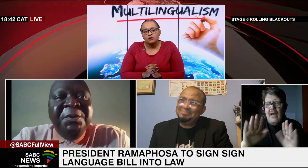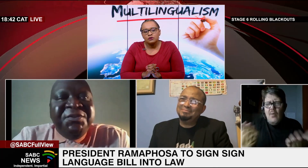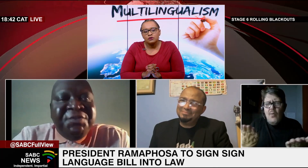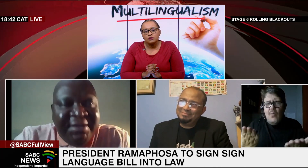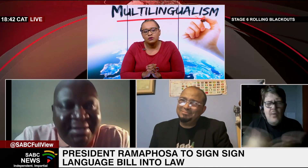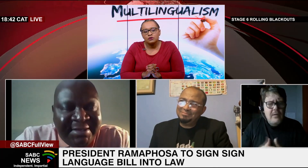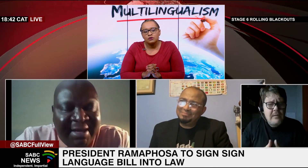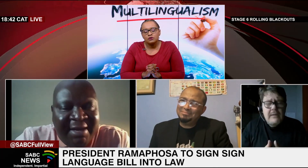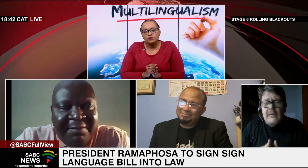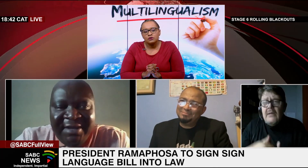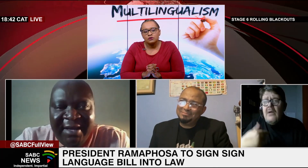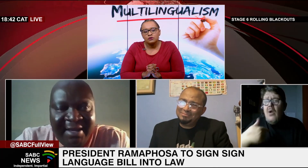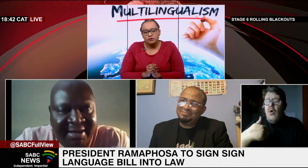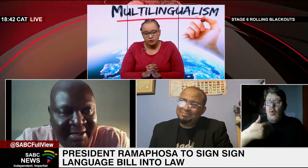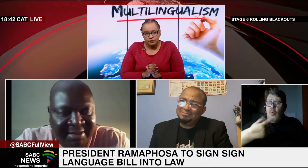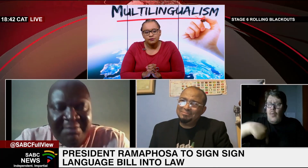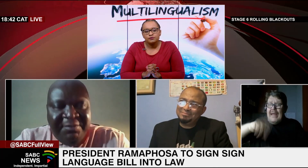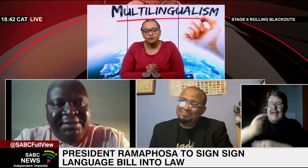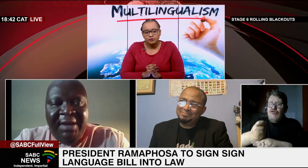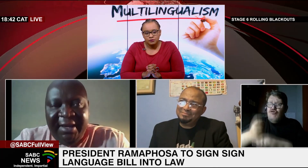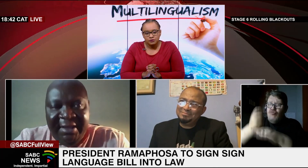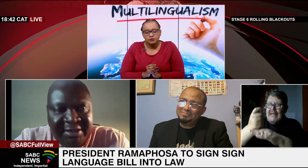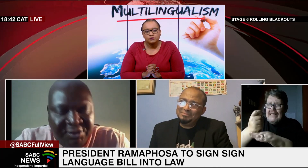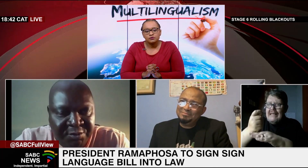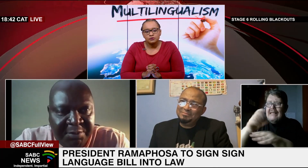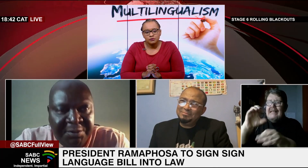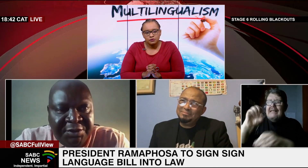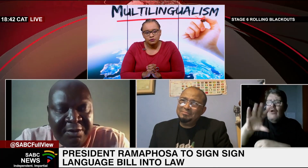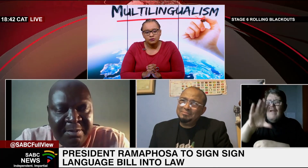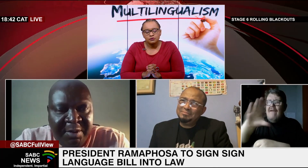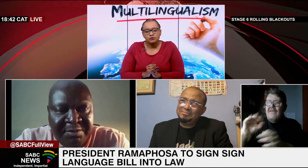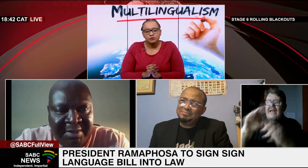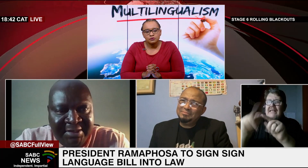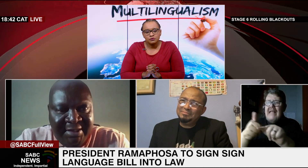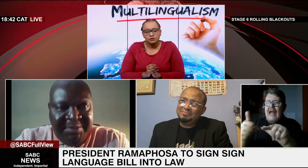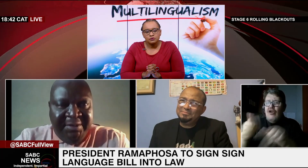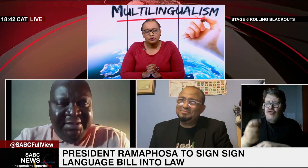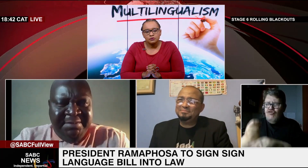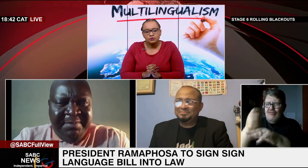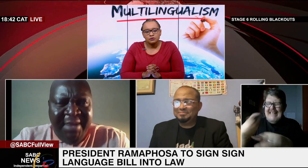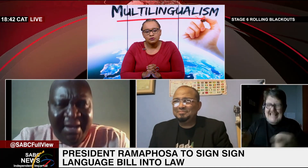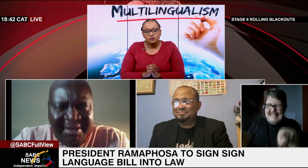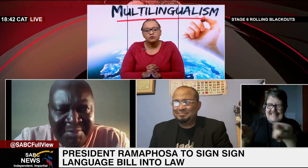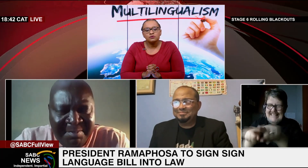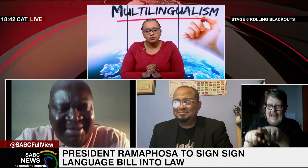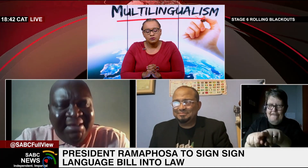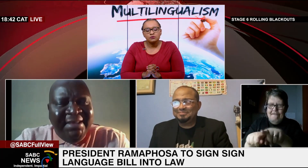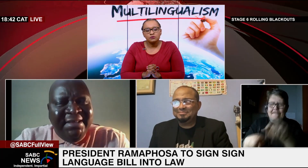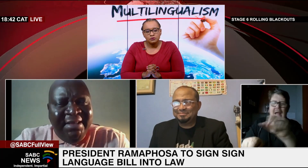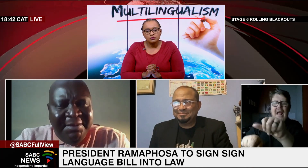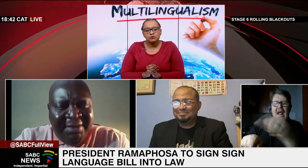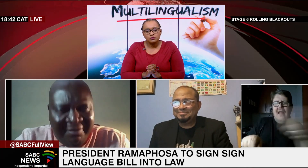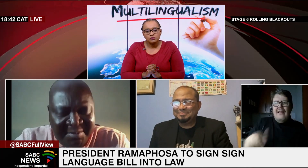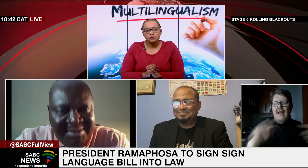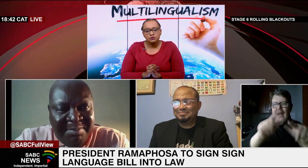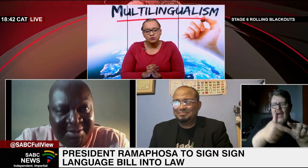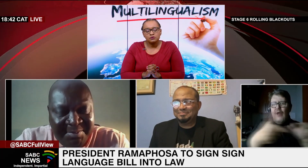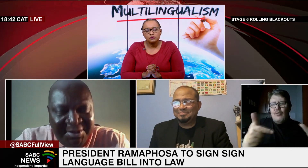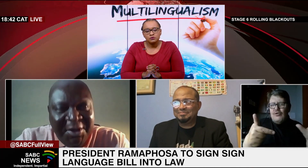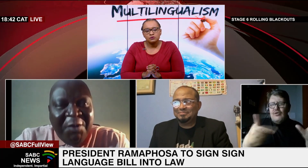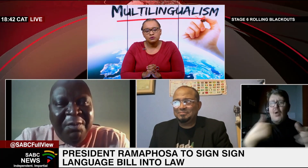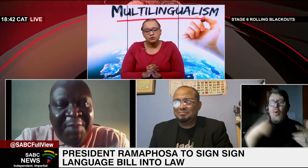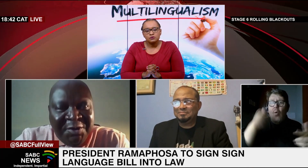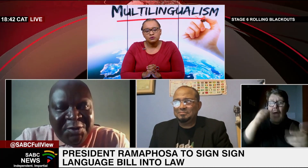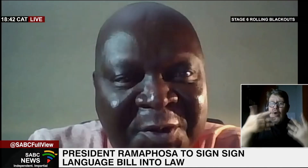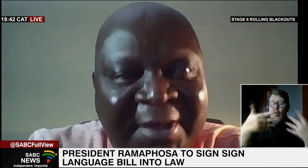We treat sign language like any other language, like they do. When we talk about multilingualism and implementing it in the government department,